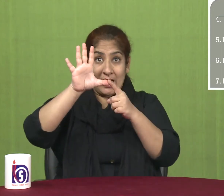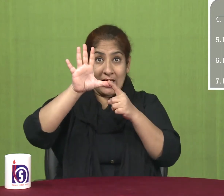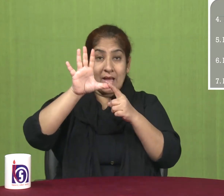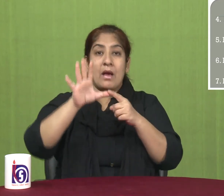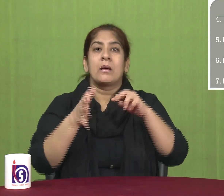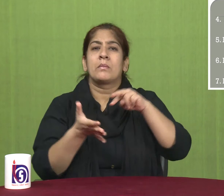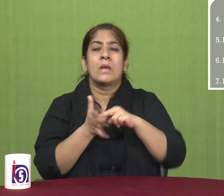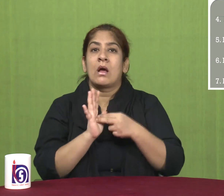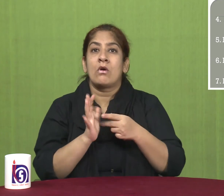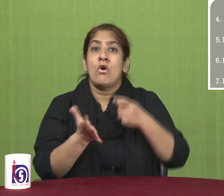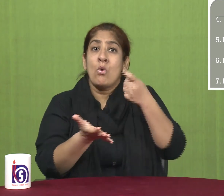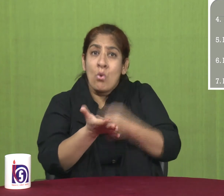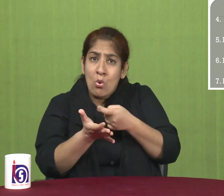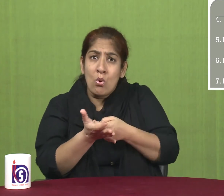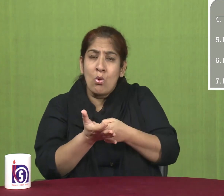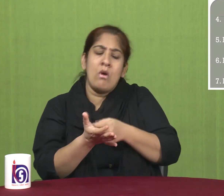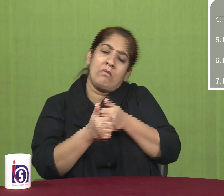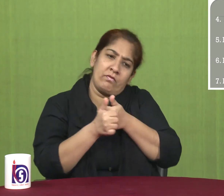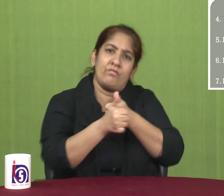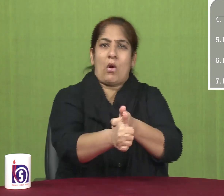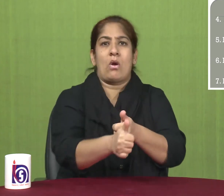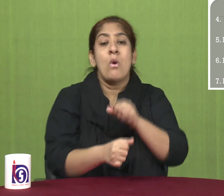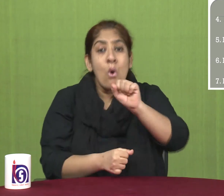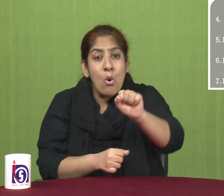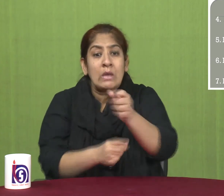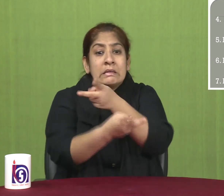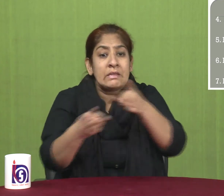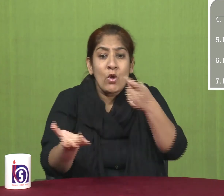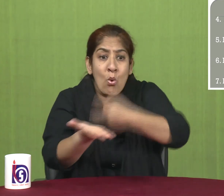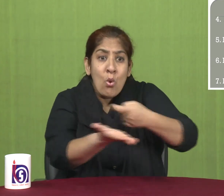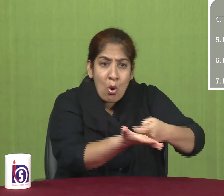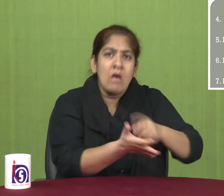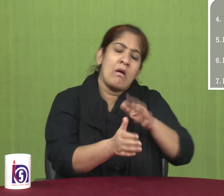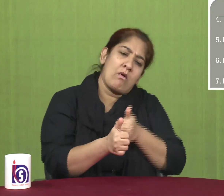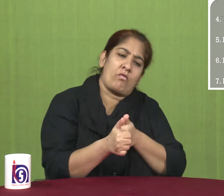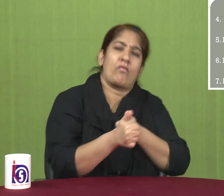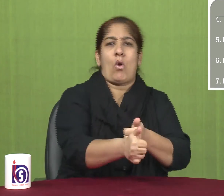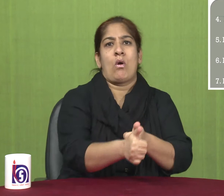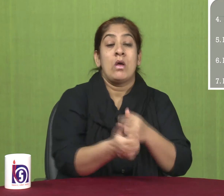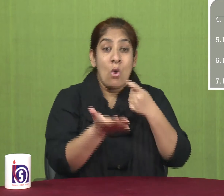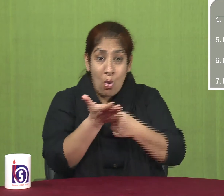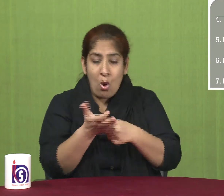The fifth point explains about the norms and the rules. There are some